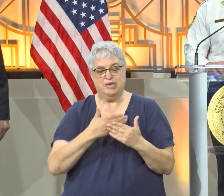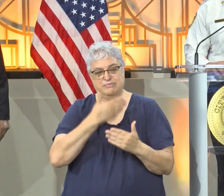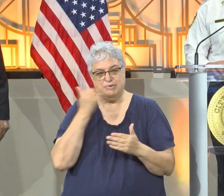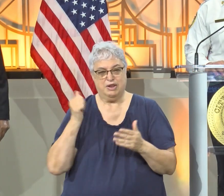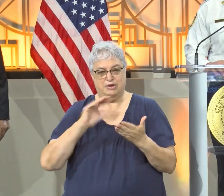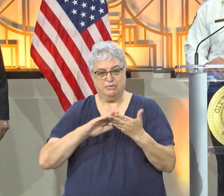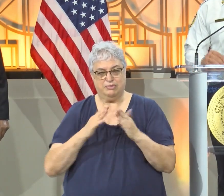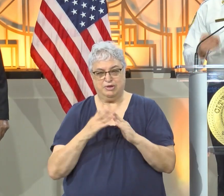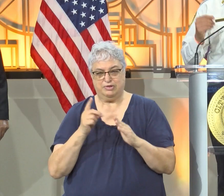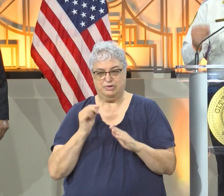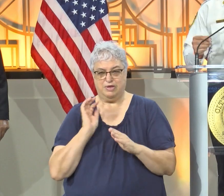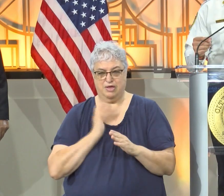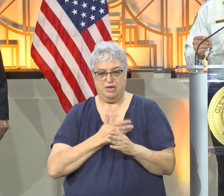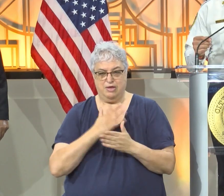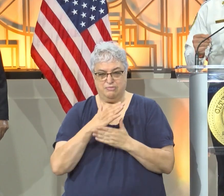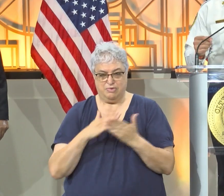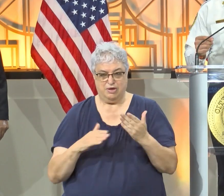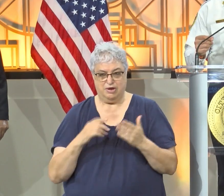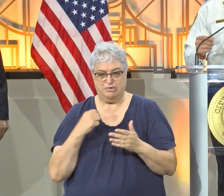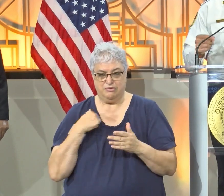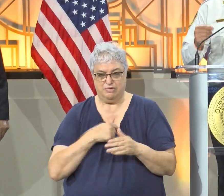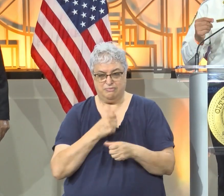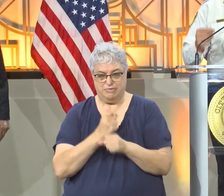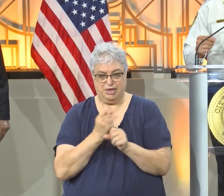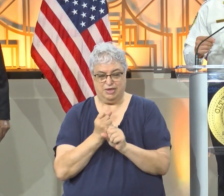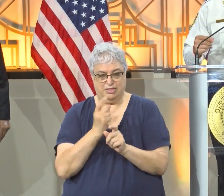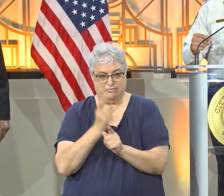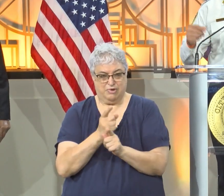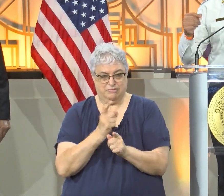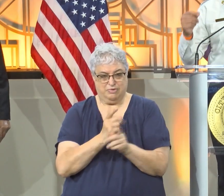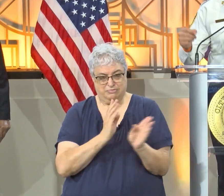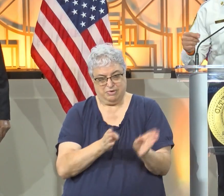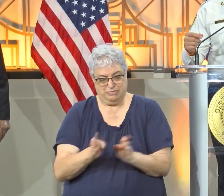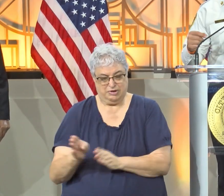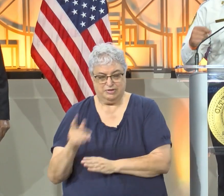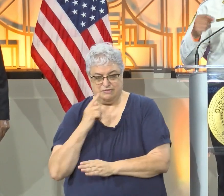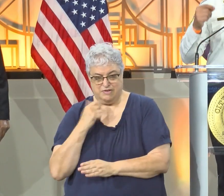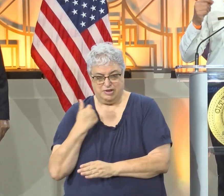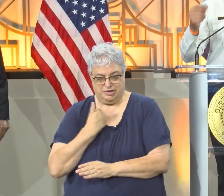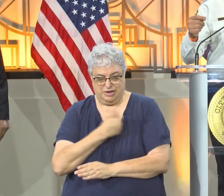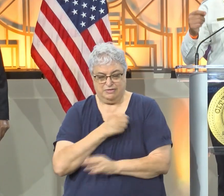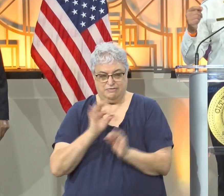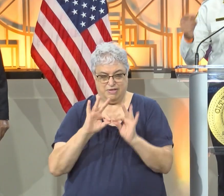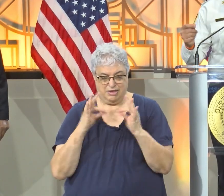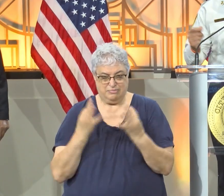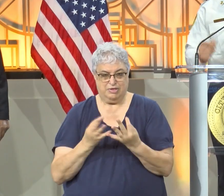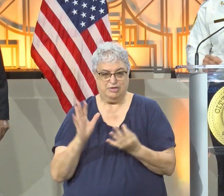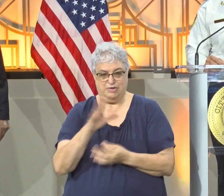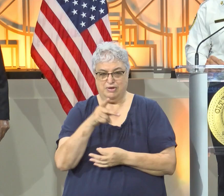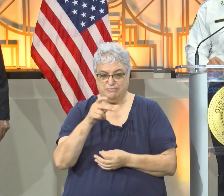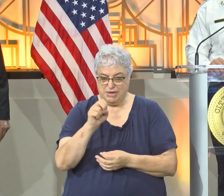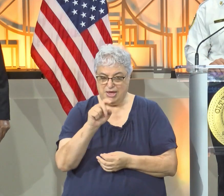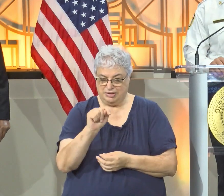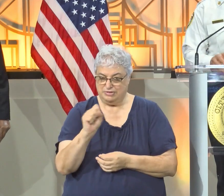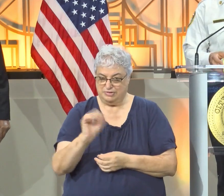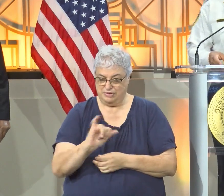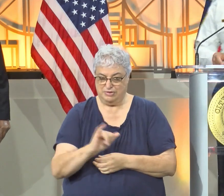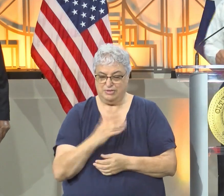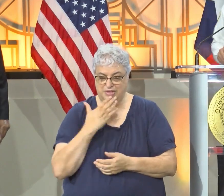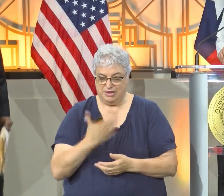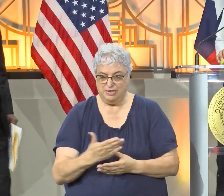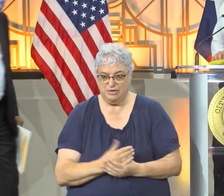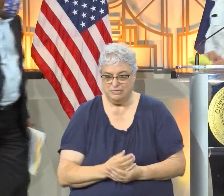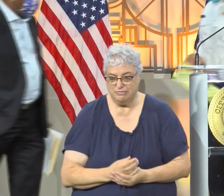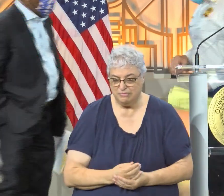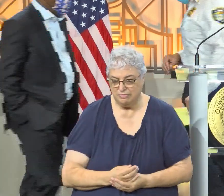So let's do our part, ensure that we're making the proper preparations for ourselves, for our families, and that includes your pets as well. So thank